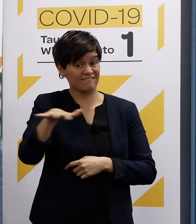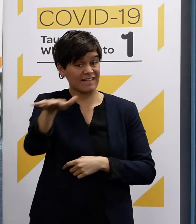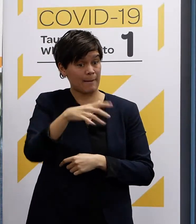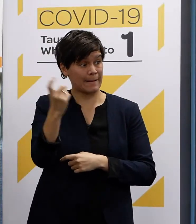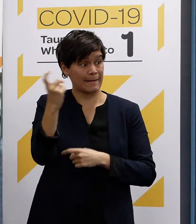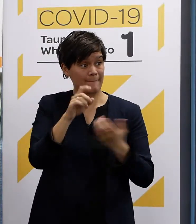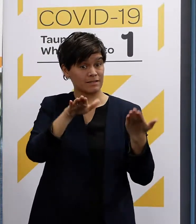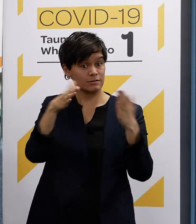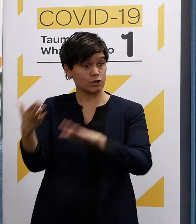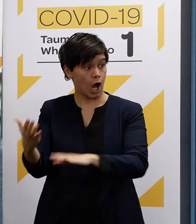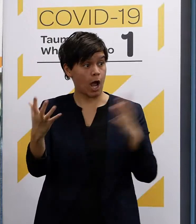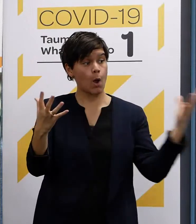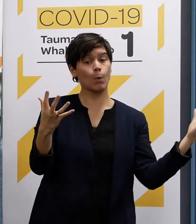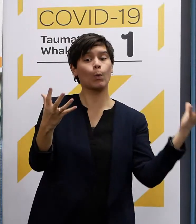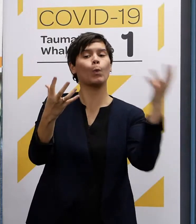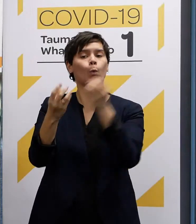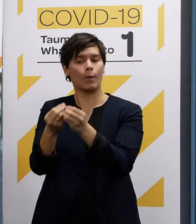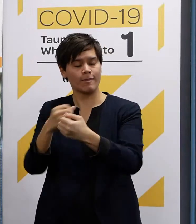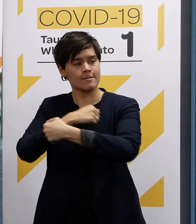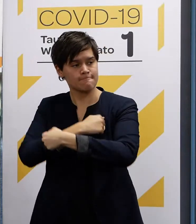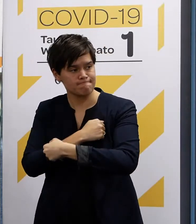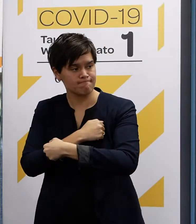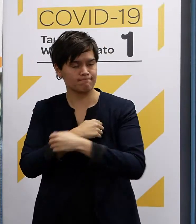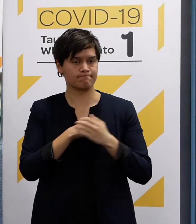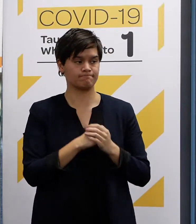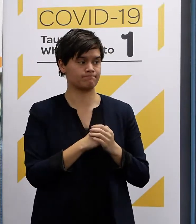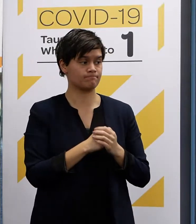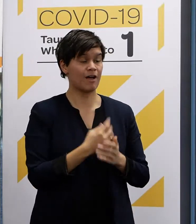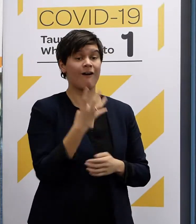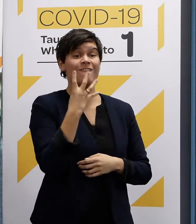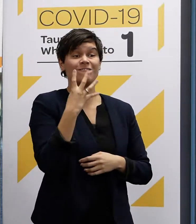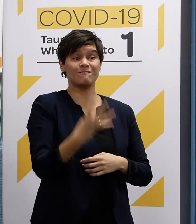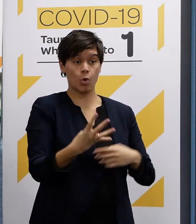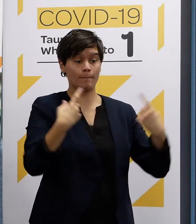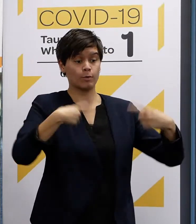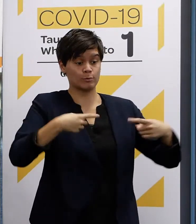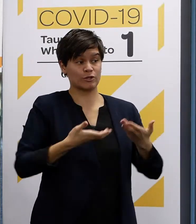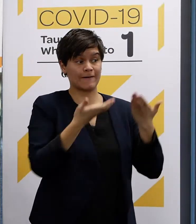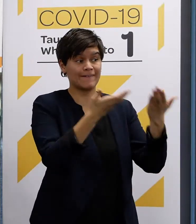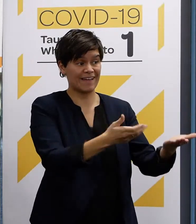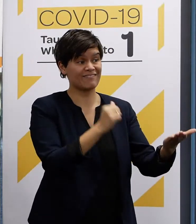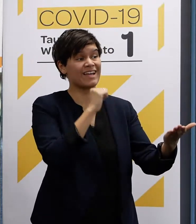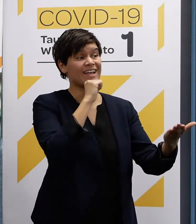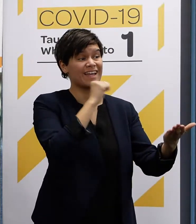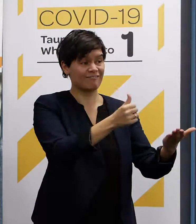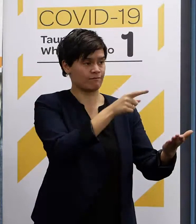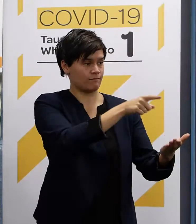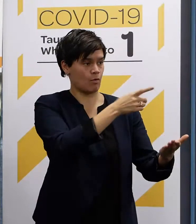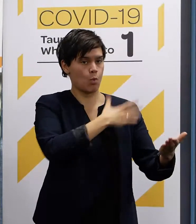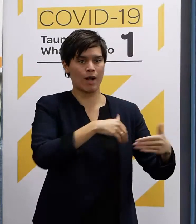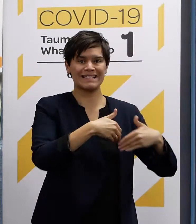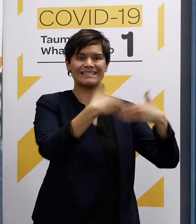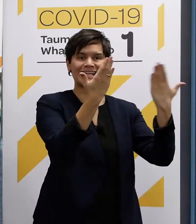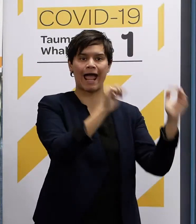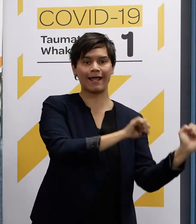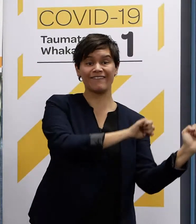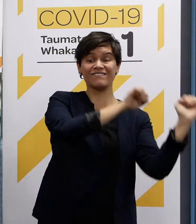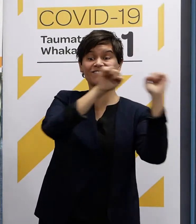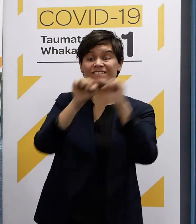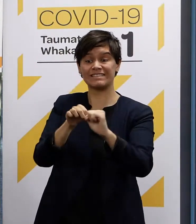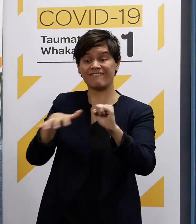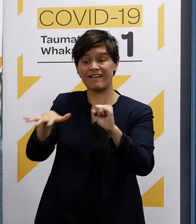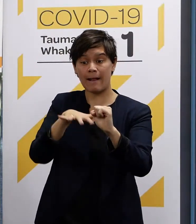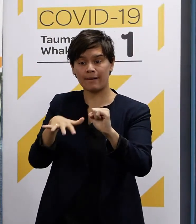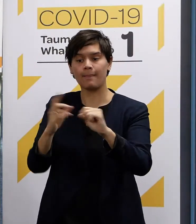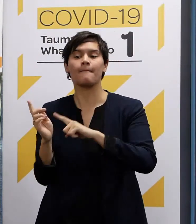4 applications were granted for day visits to see a family member that was close to dying. These people returned to managed isolation